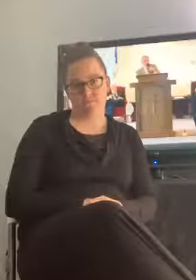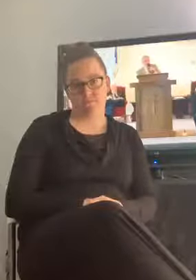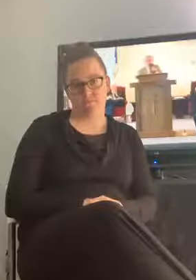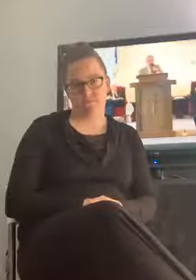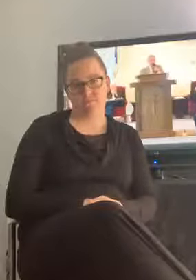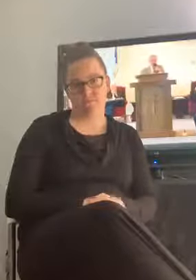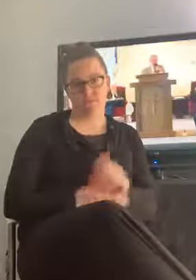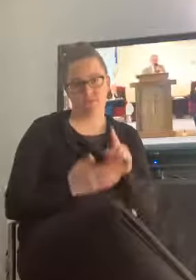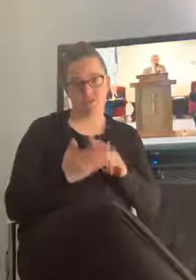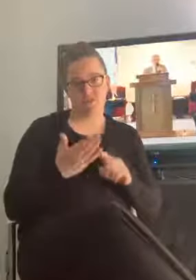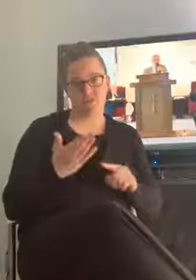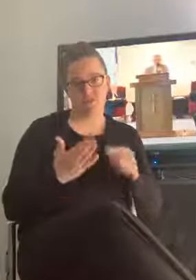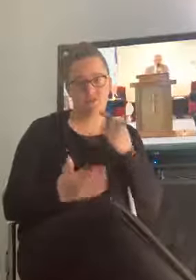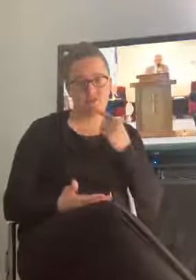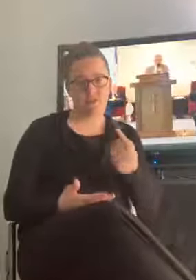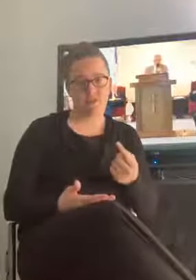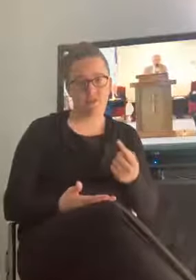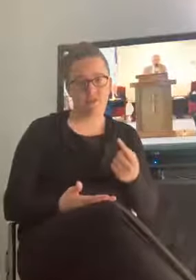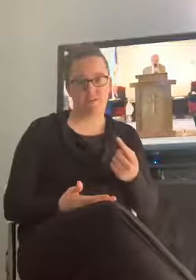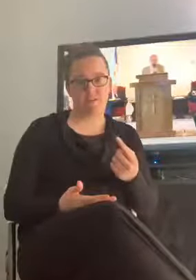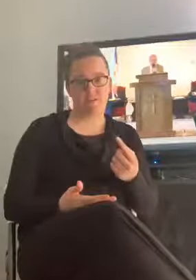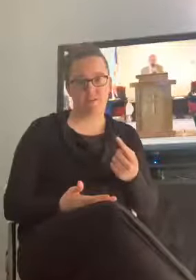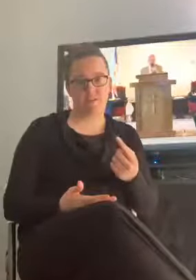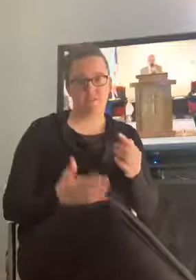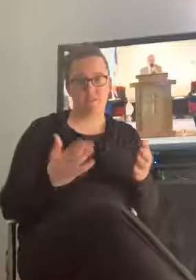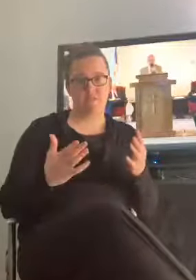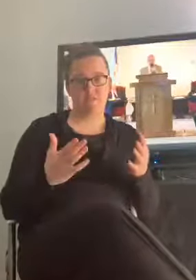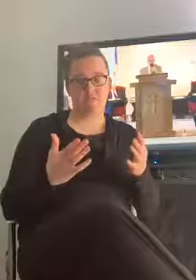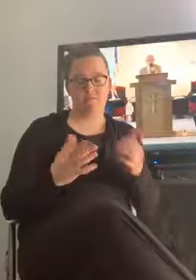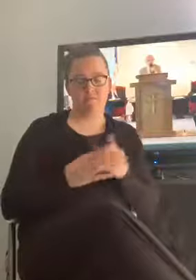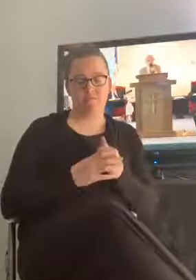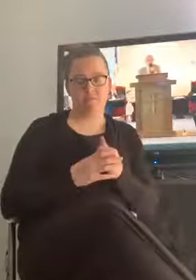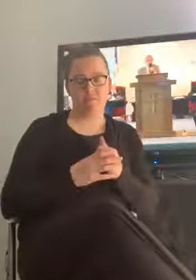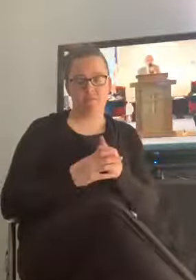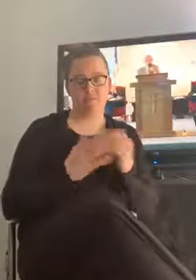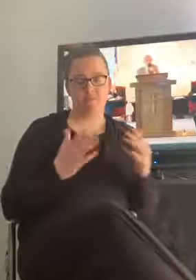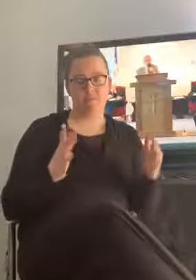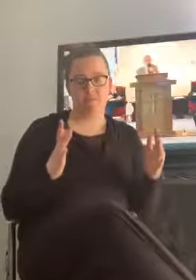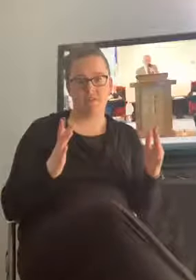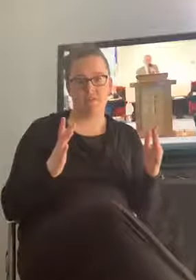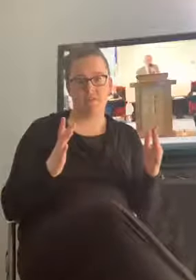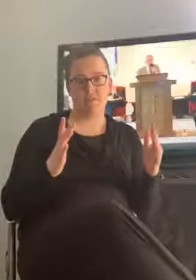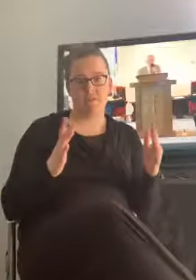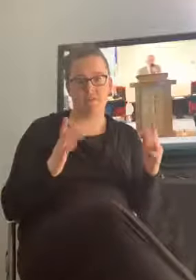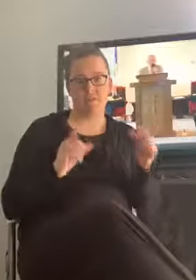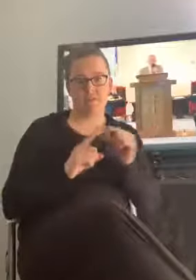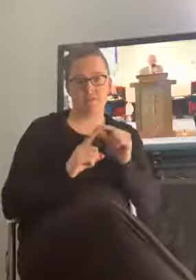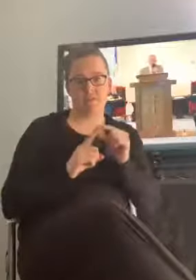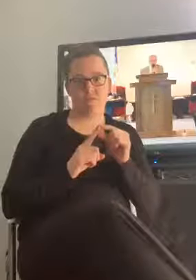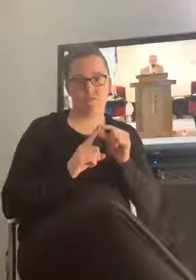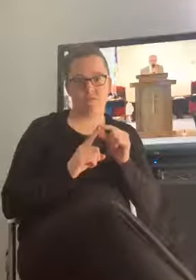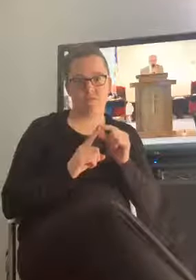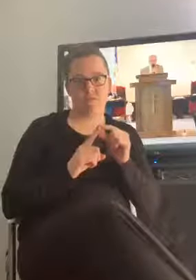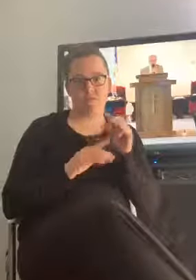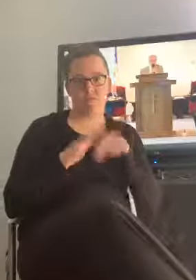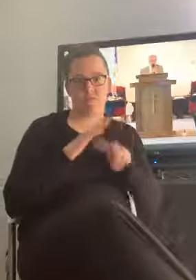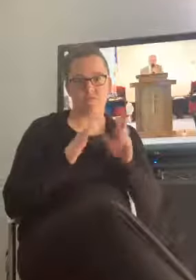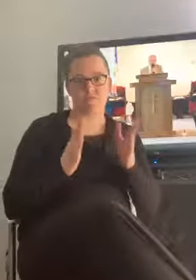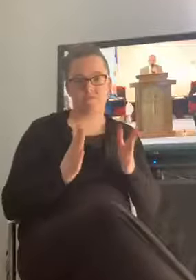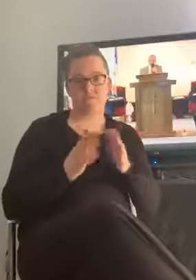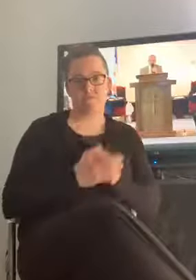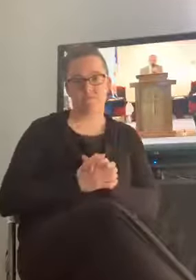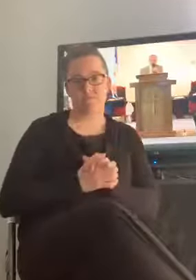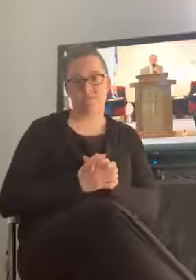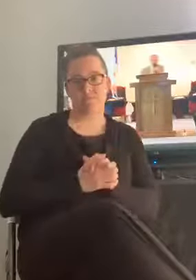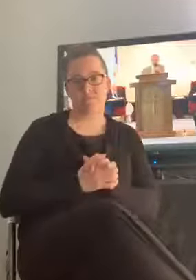The scripture says that it might be fulfilled, the words might be fulfilled, which